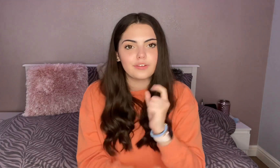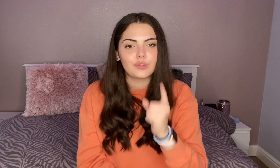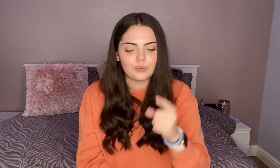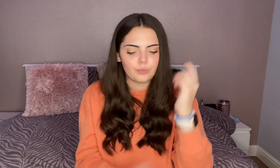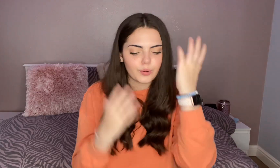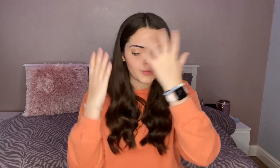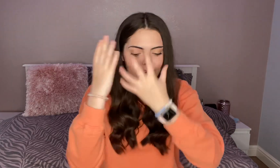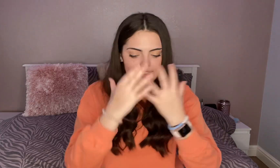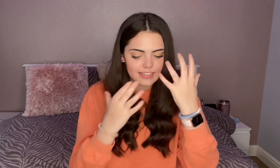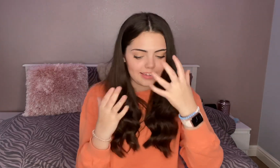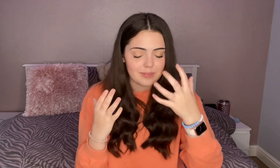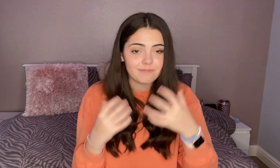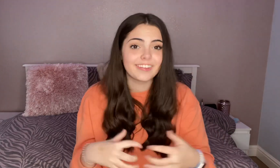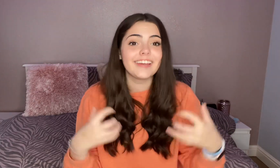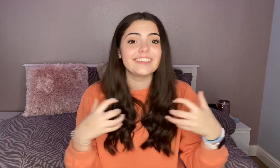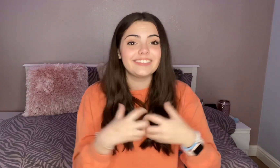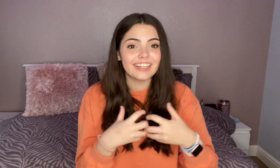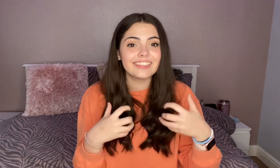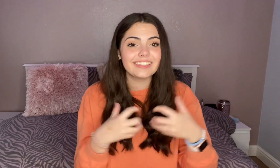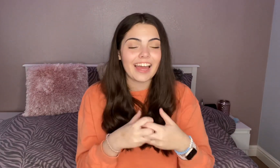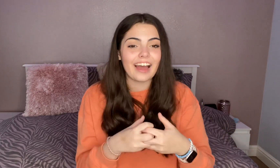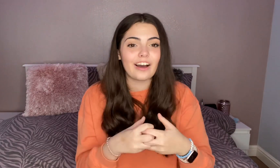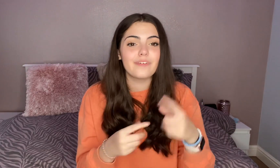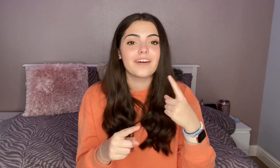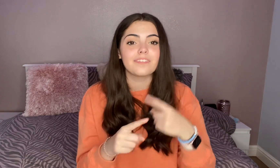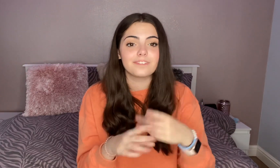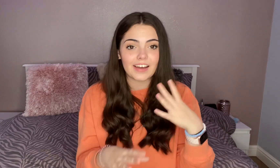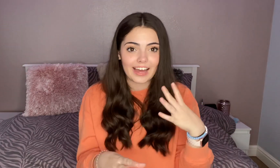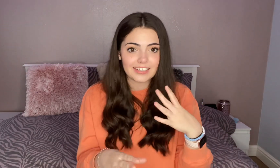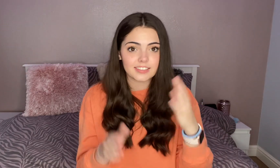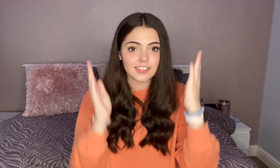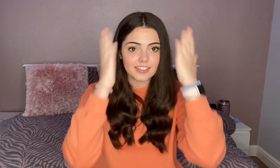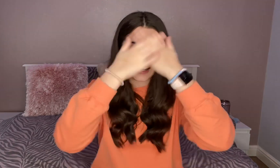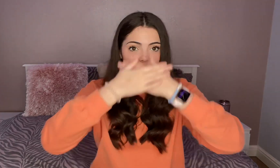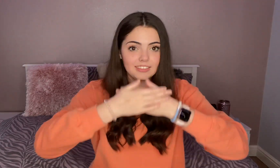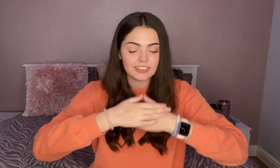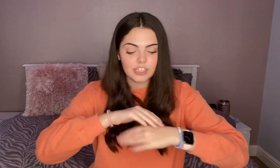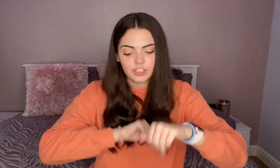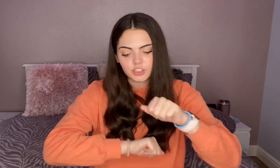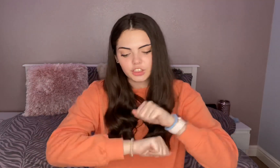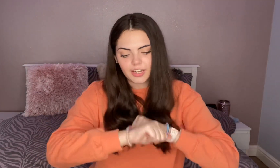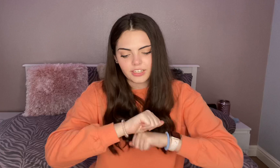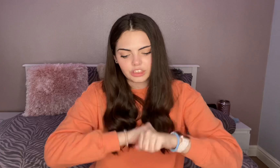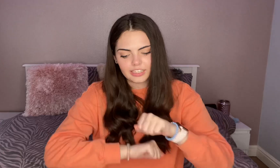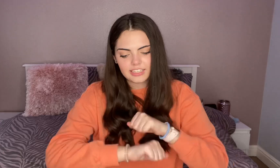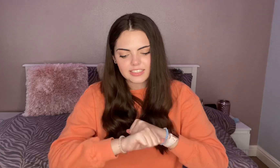you crazy? Just how fast the night changes.